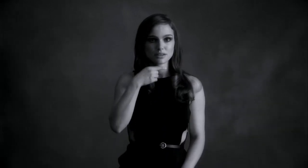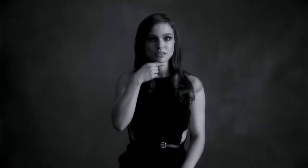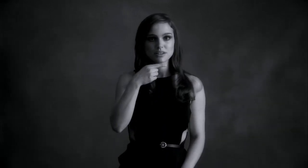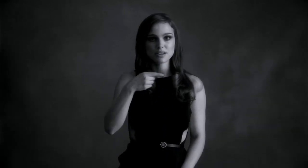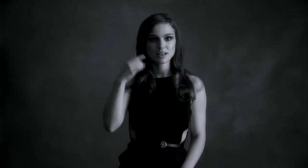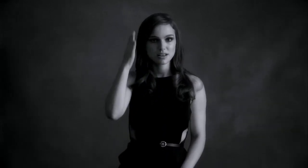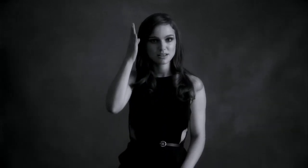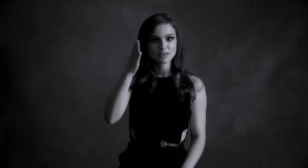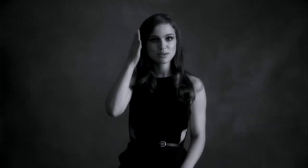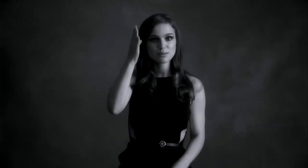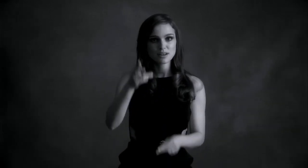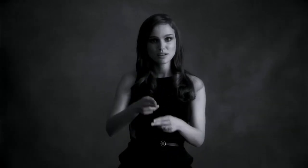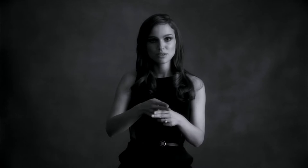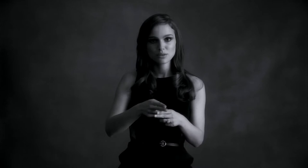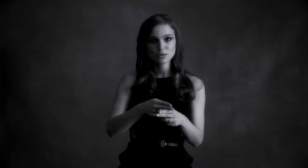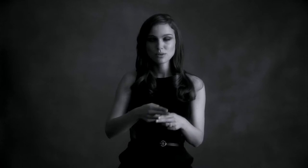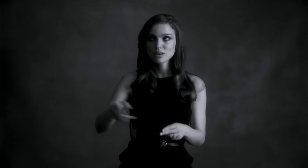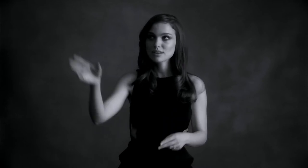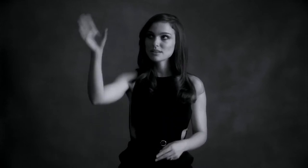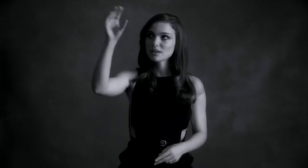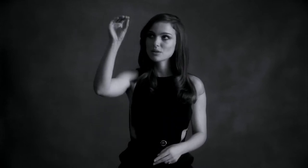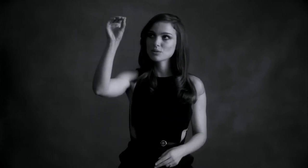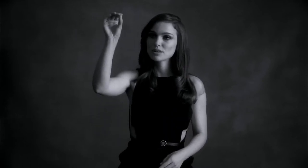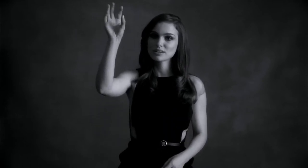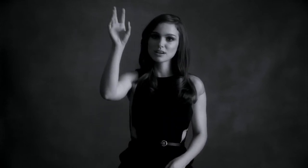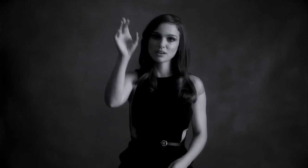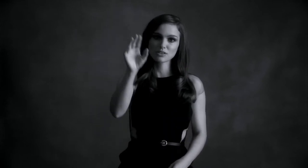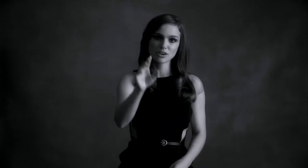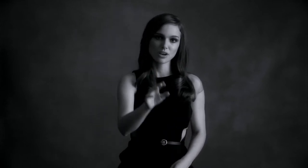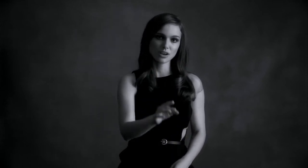She said that someday soon the sun was gonna shine,